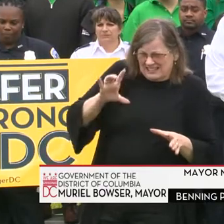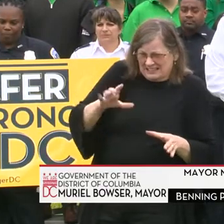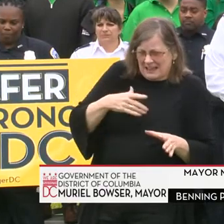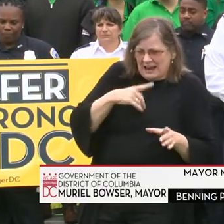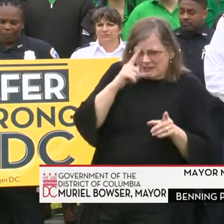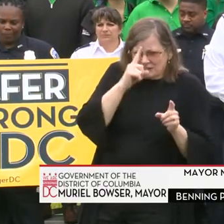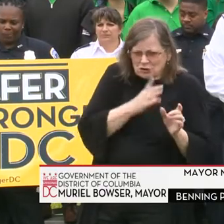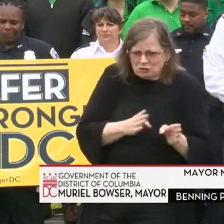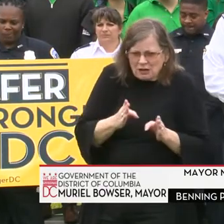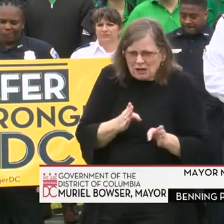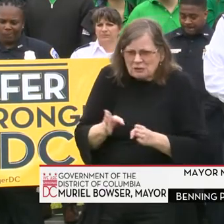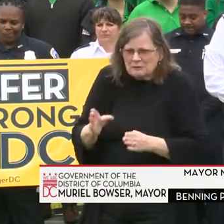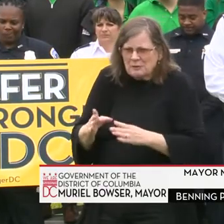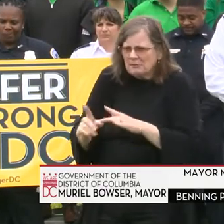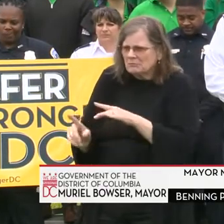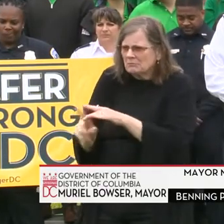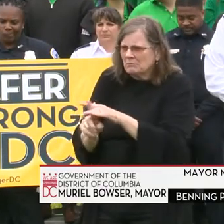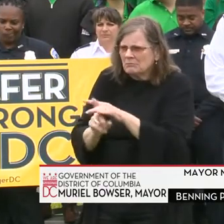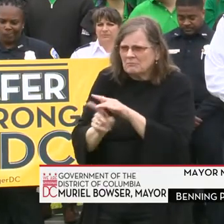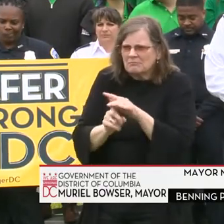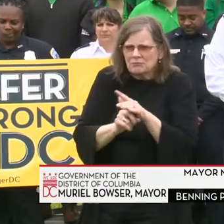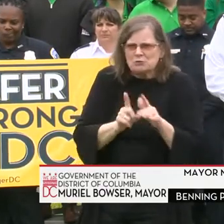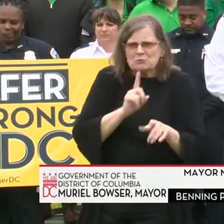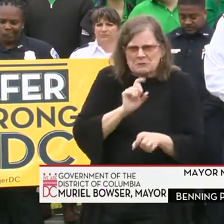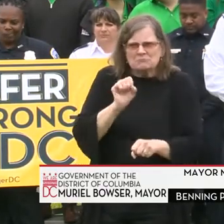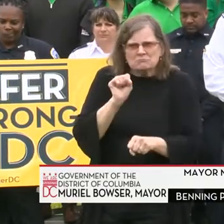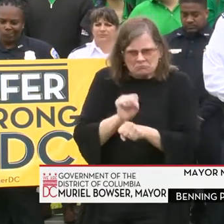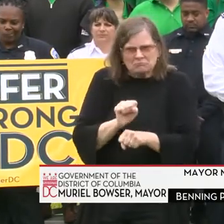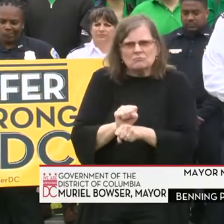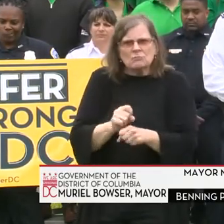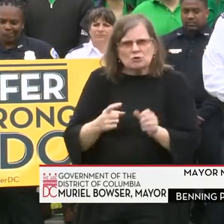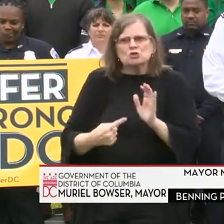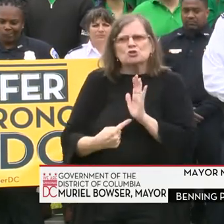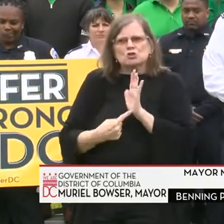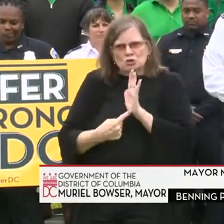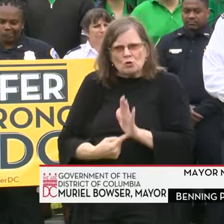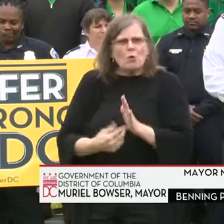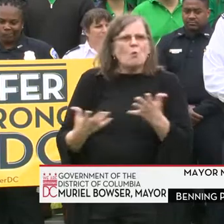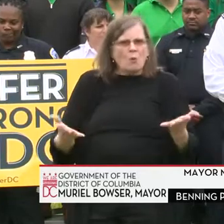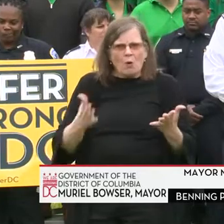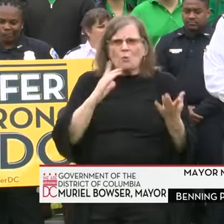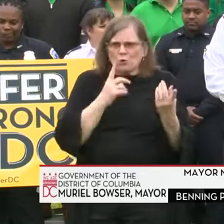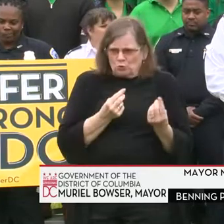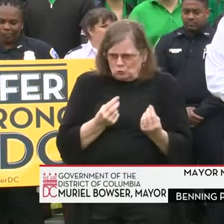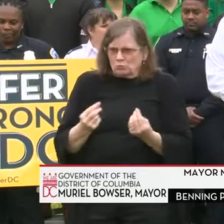said that we were going to do. Now, the truth is we